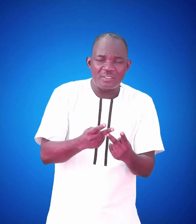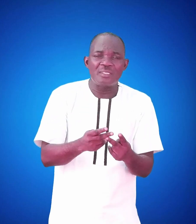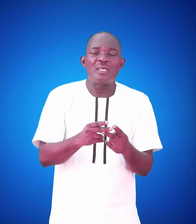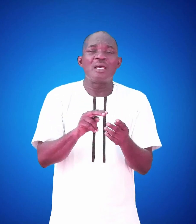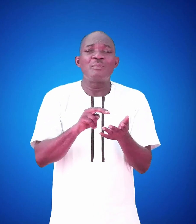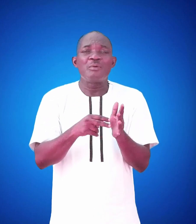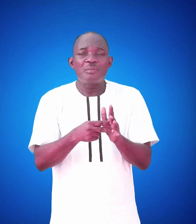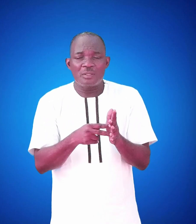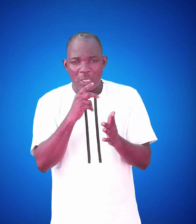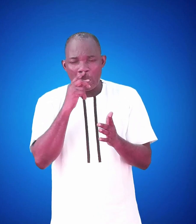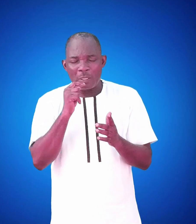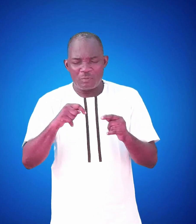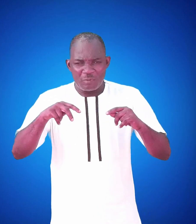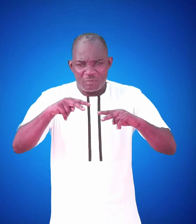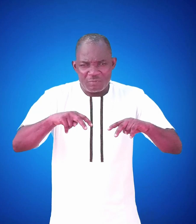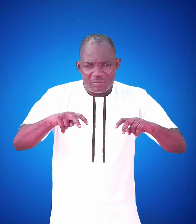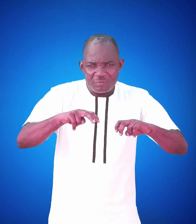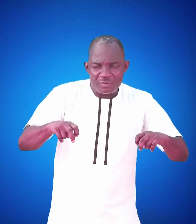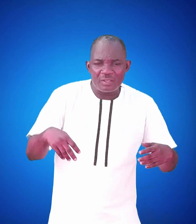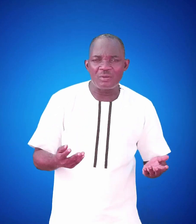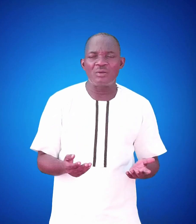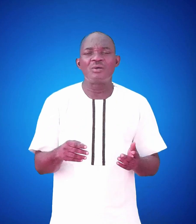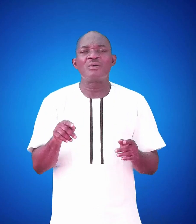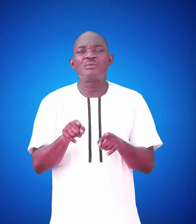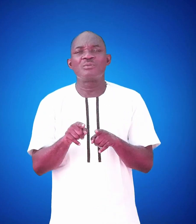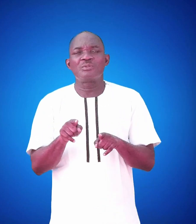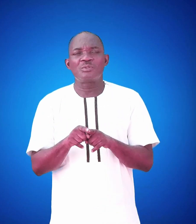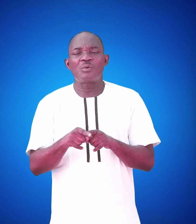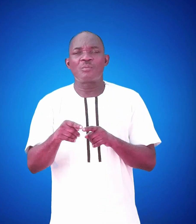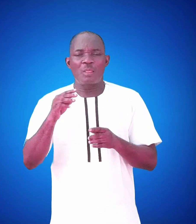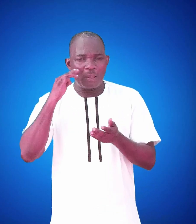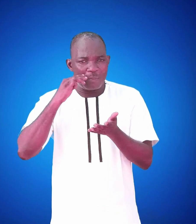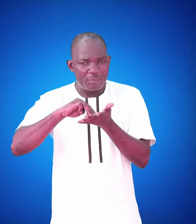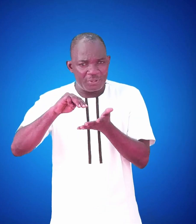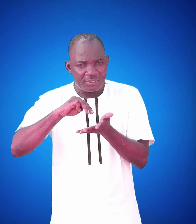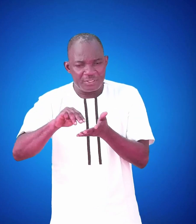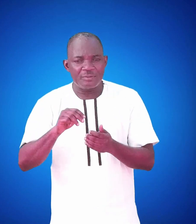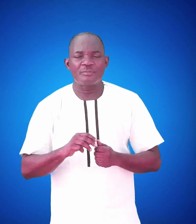that is, investigation and monitoring.